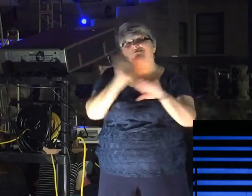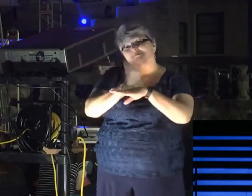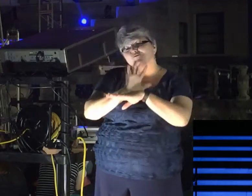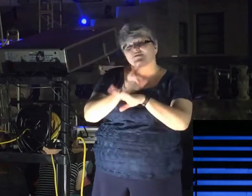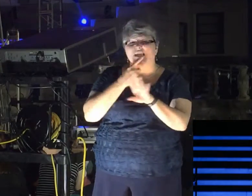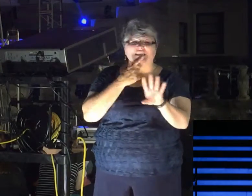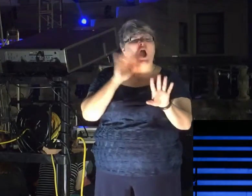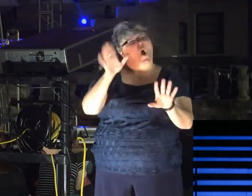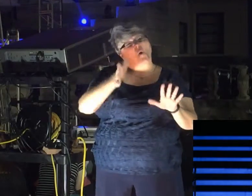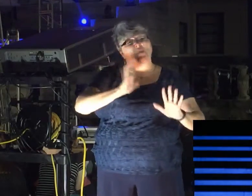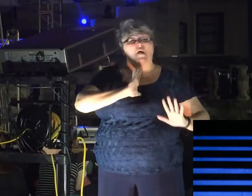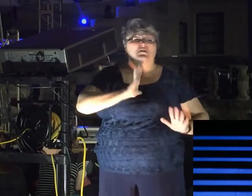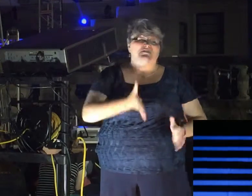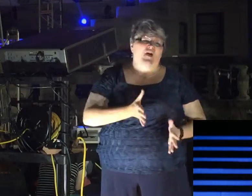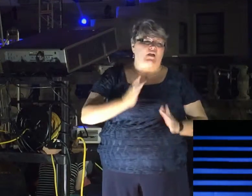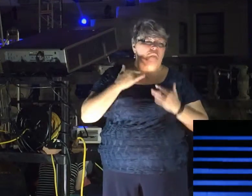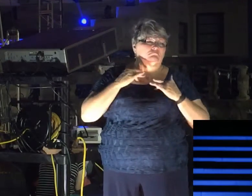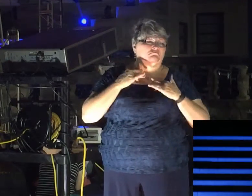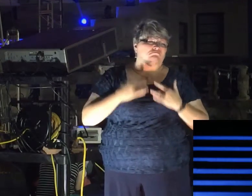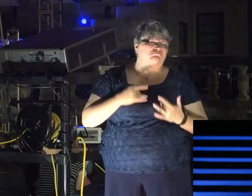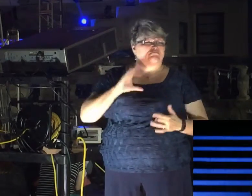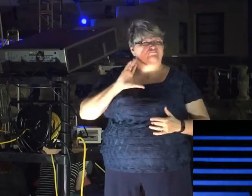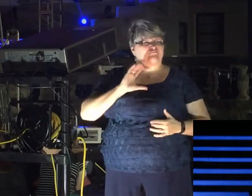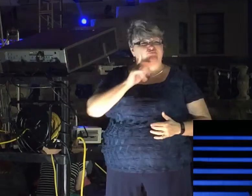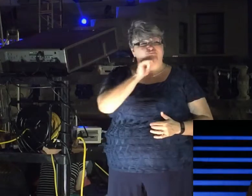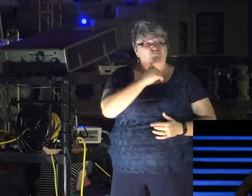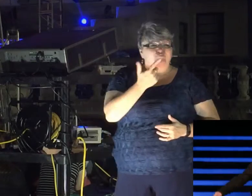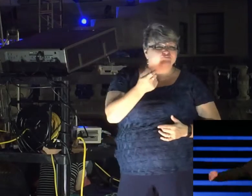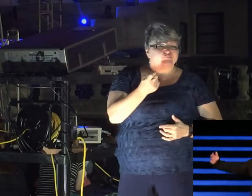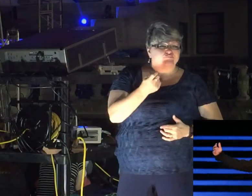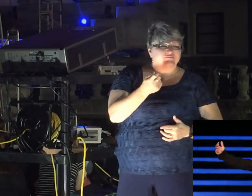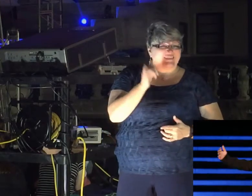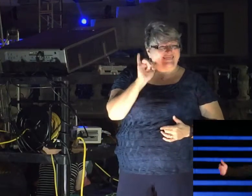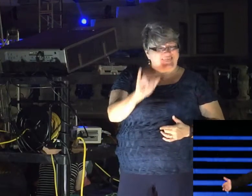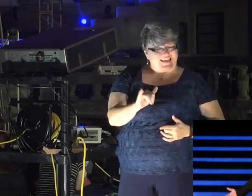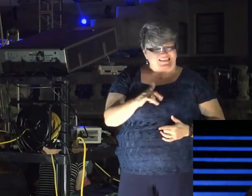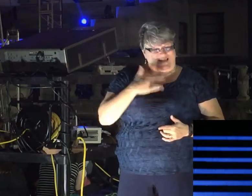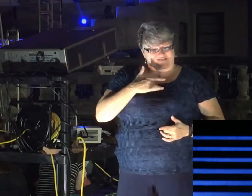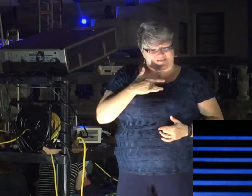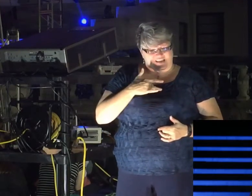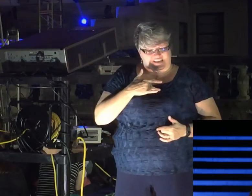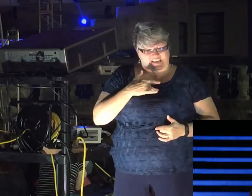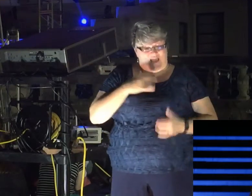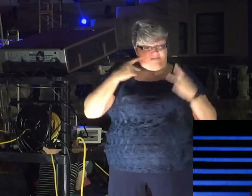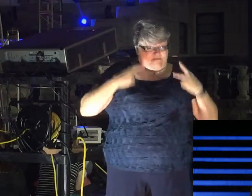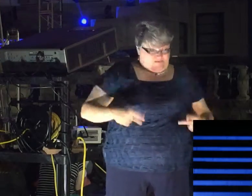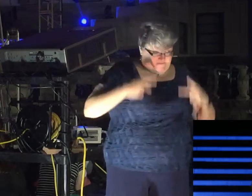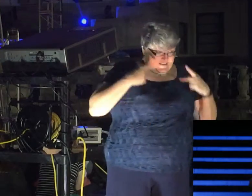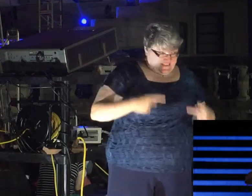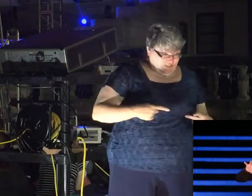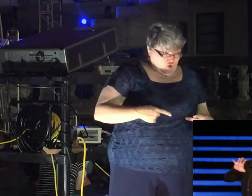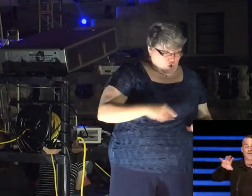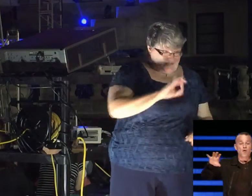just like the movies. They said it was a letdown. That this divorce of